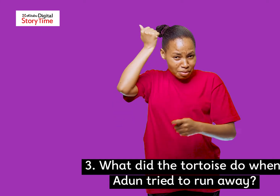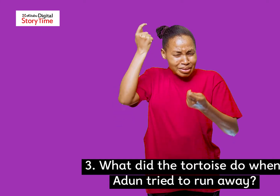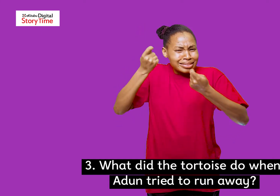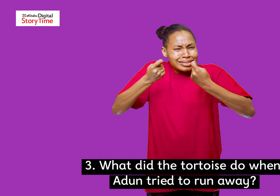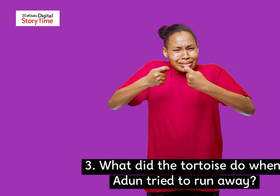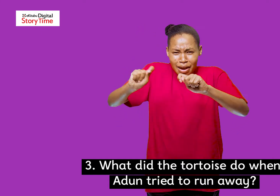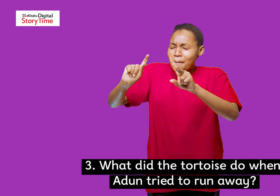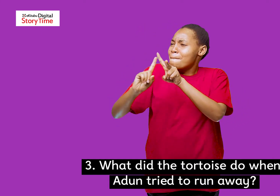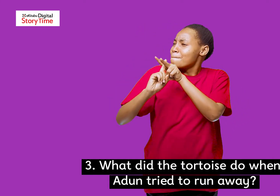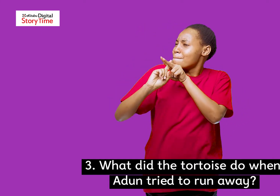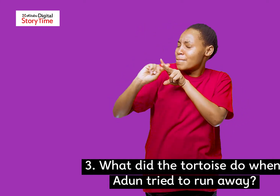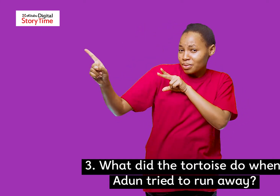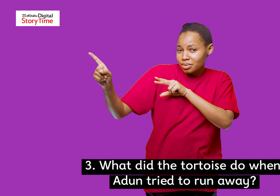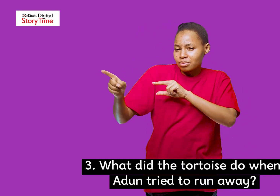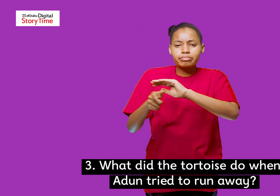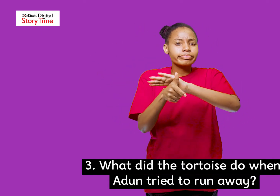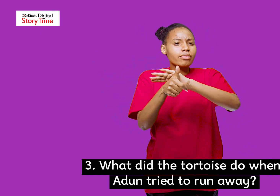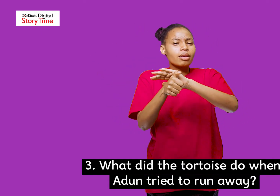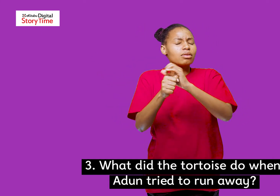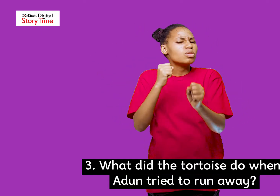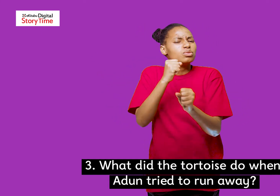What did the tortoise do when Adon tried to run away?